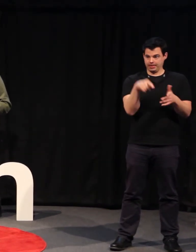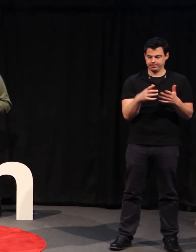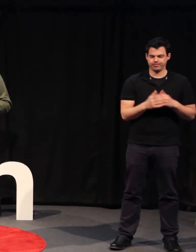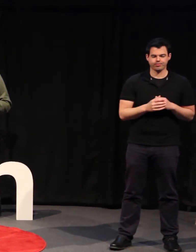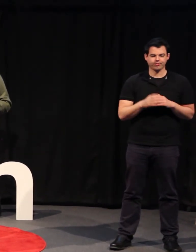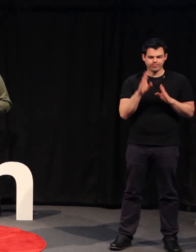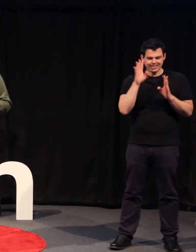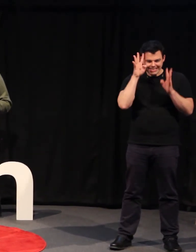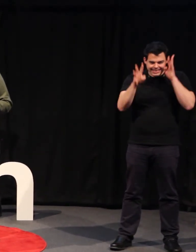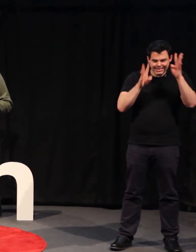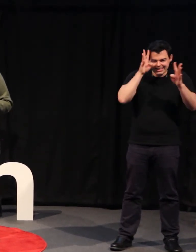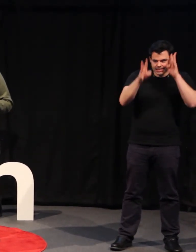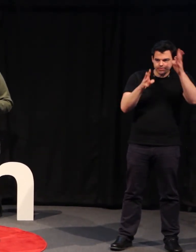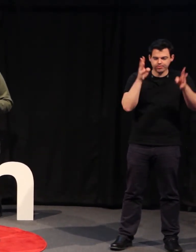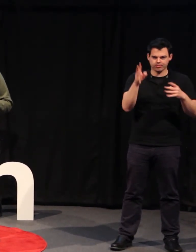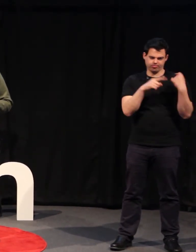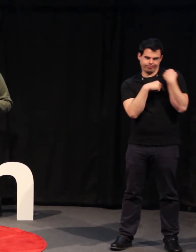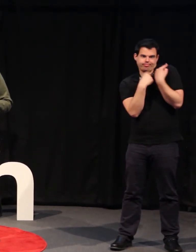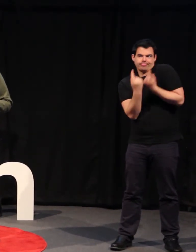septic system.